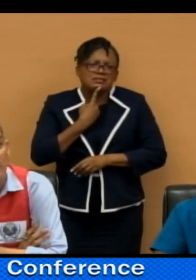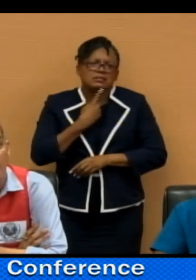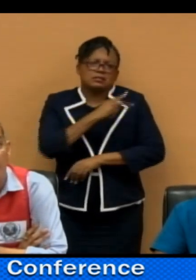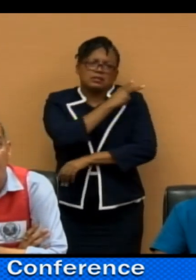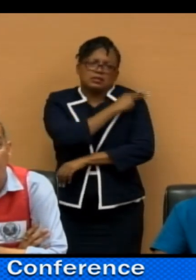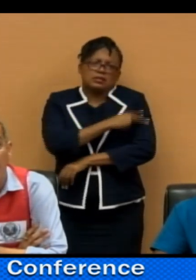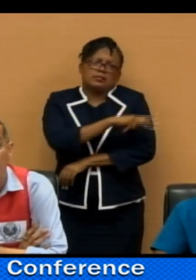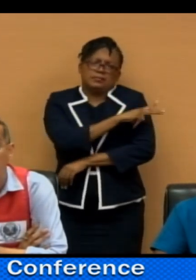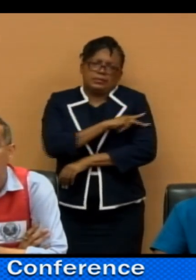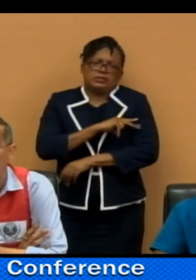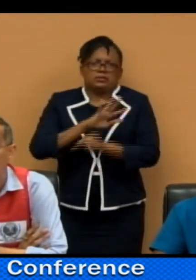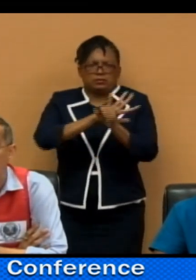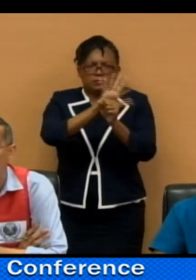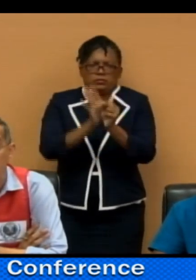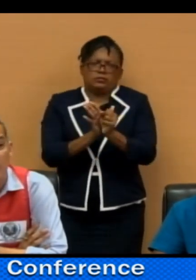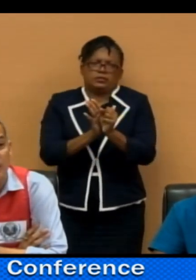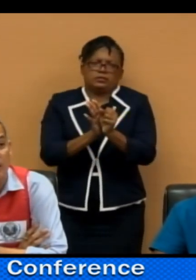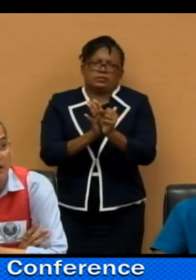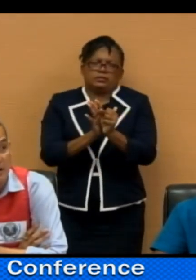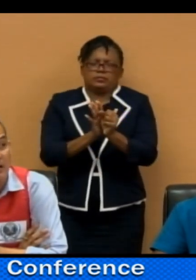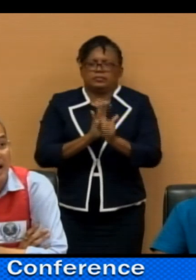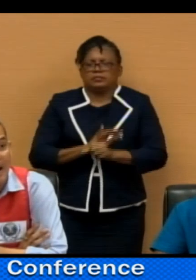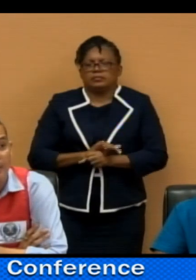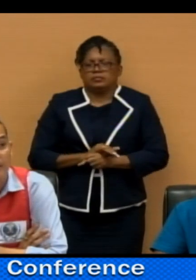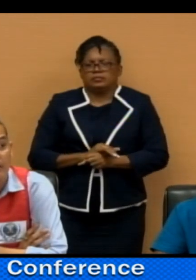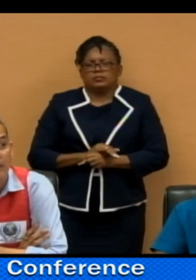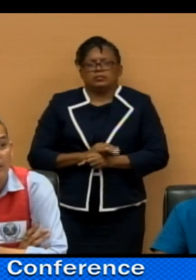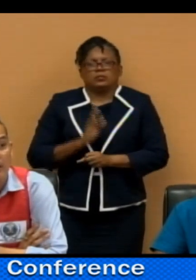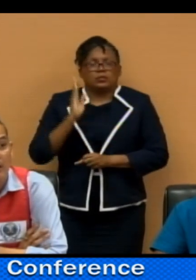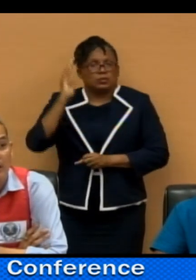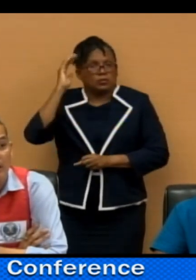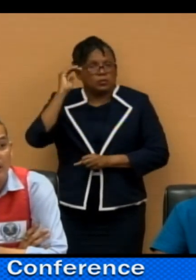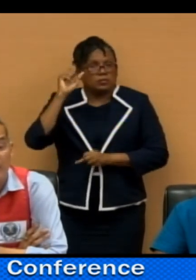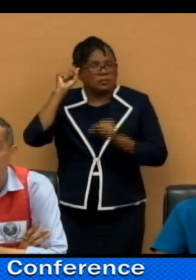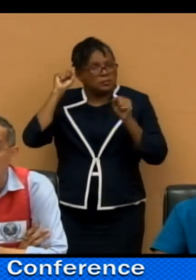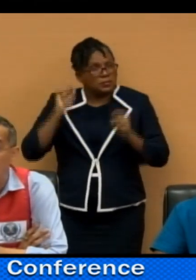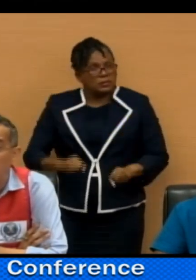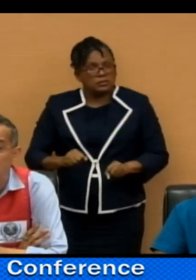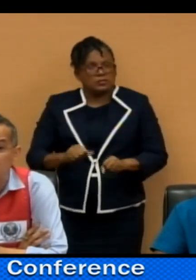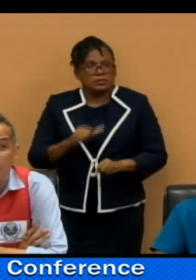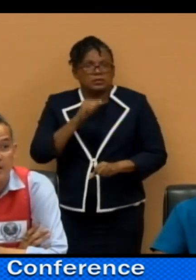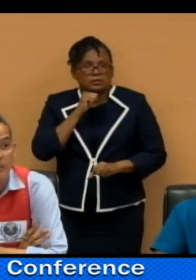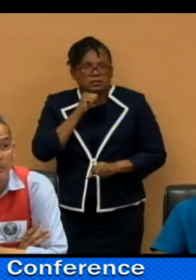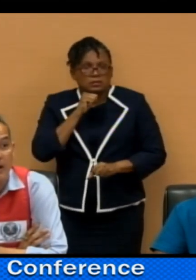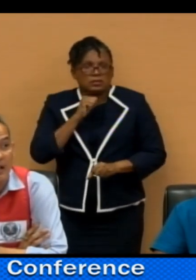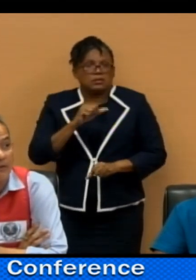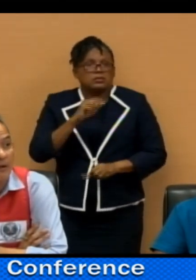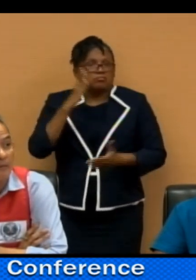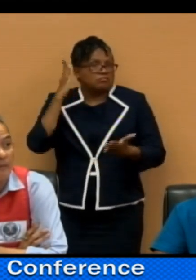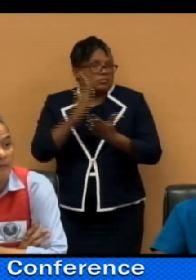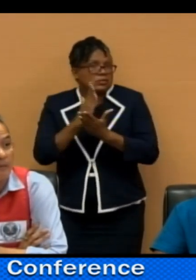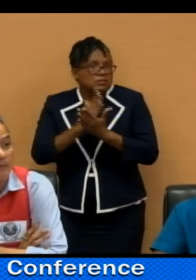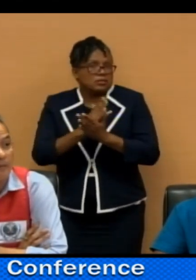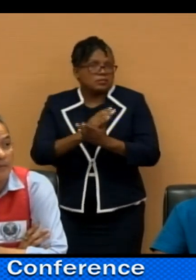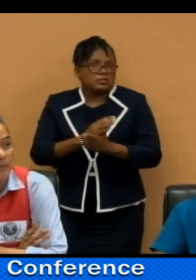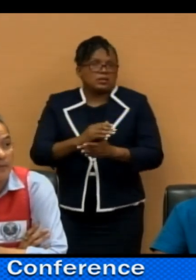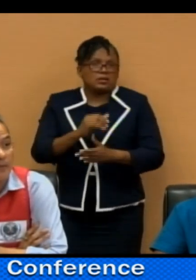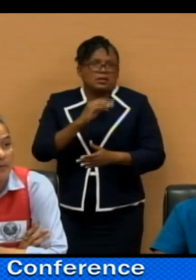make sure that quite possibly doesn't happen is to stop the irresponsible behavior.